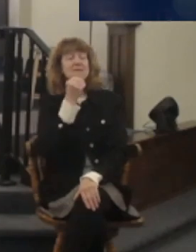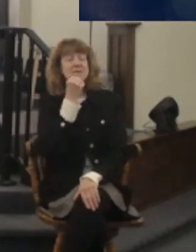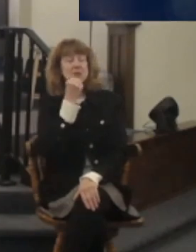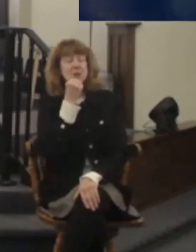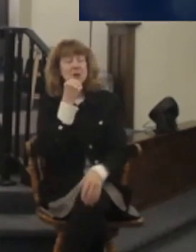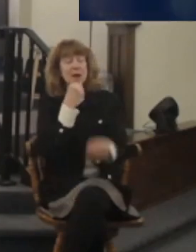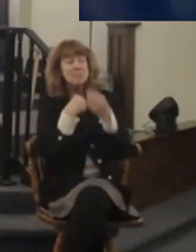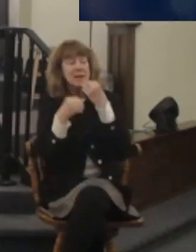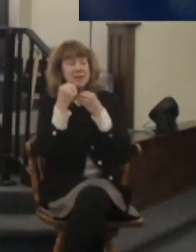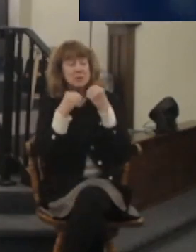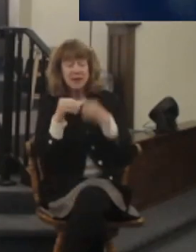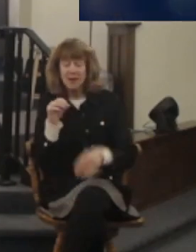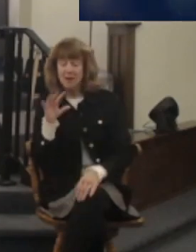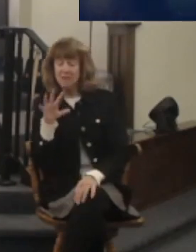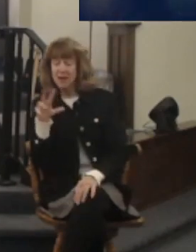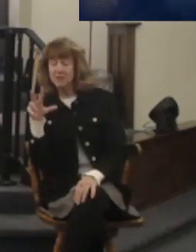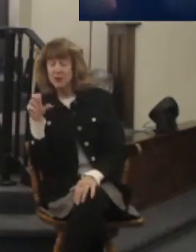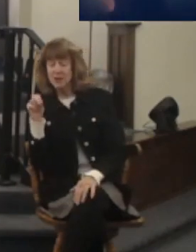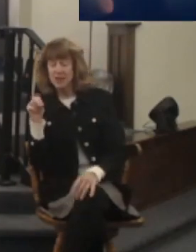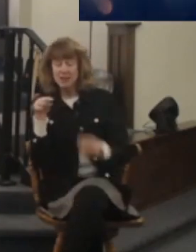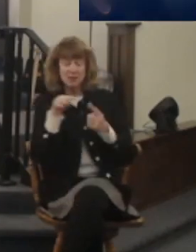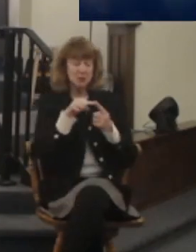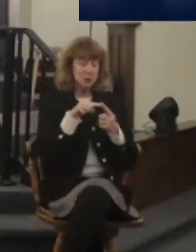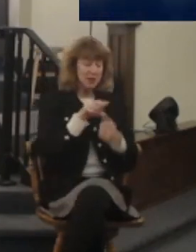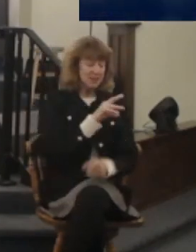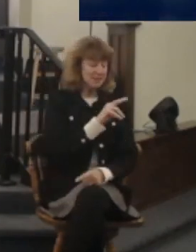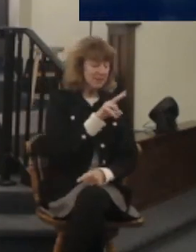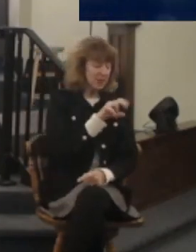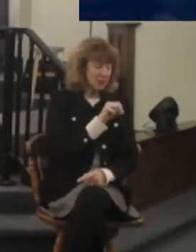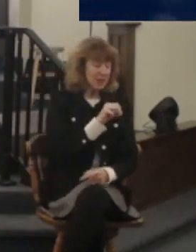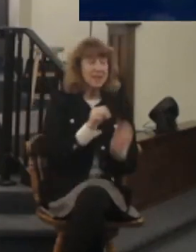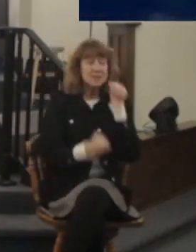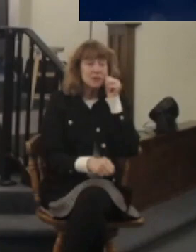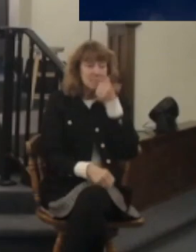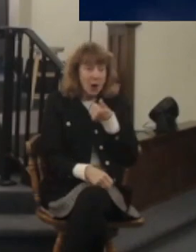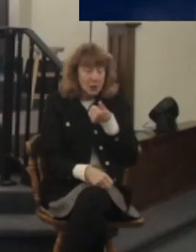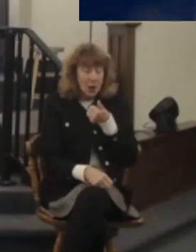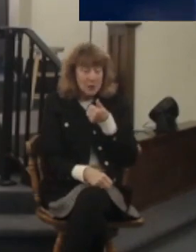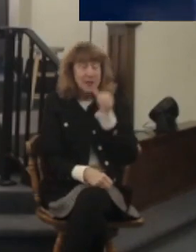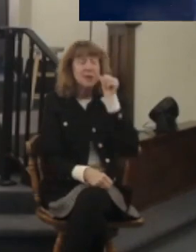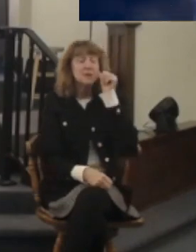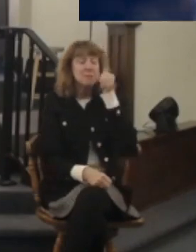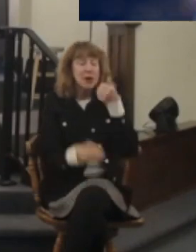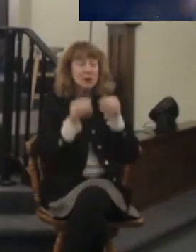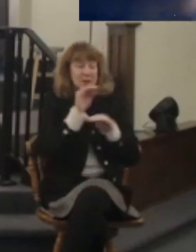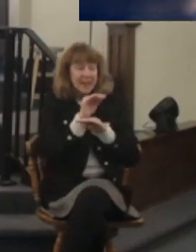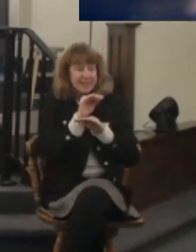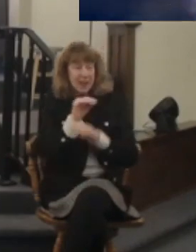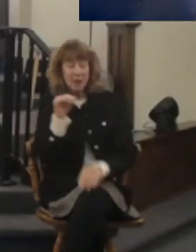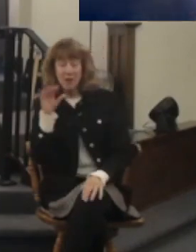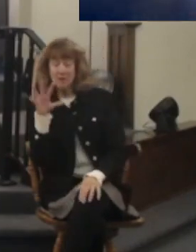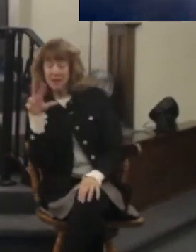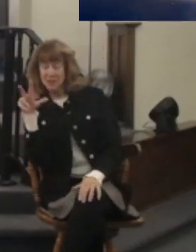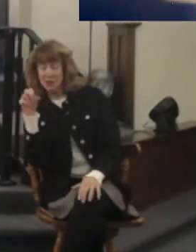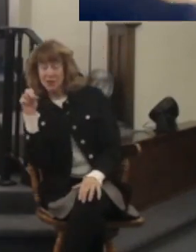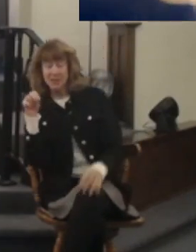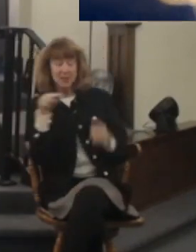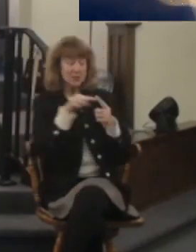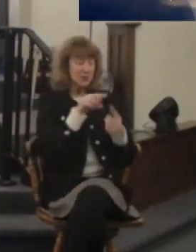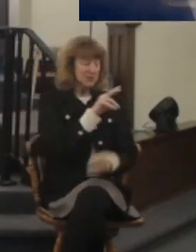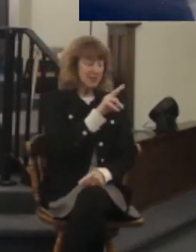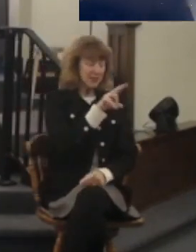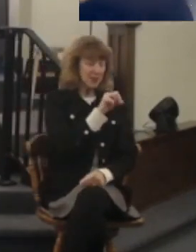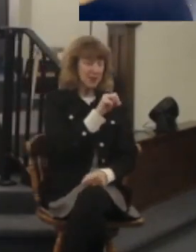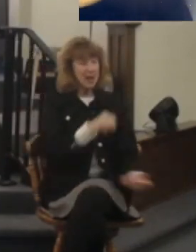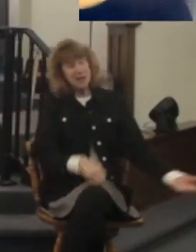pantry from 5:30 to 7:30. Just in case you forget, that's tomorrow. Tomorrow evening from 5:30 to 7:30. Come volunteer